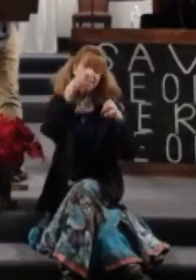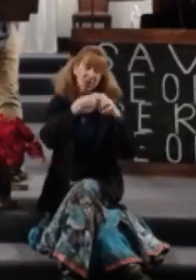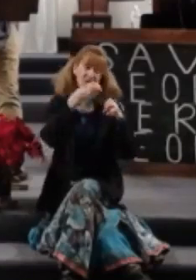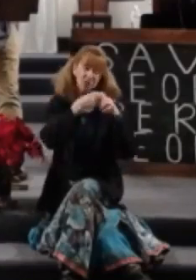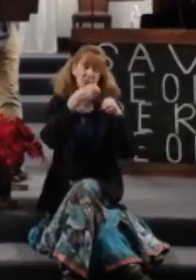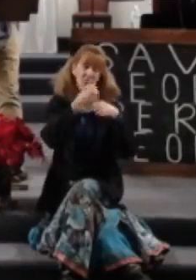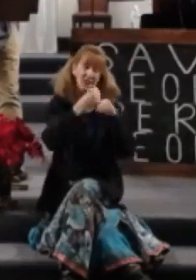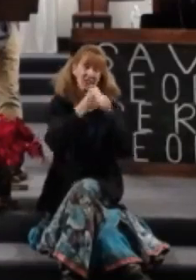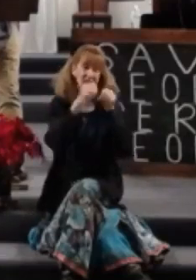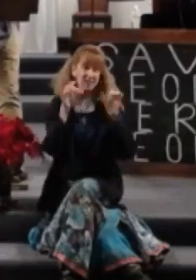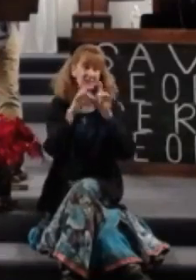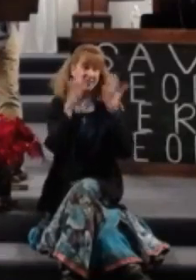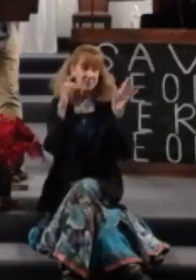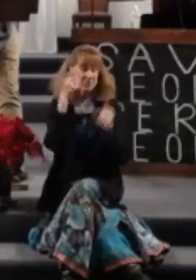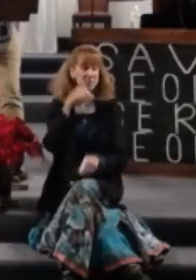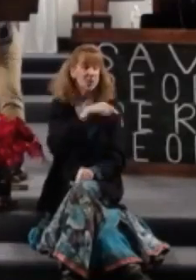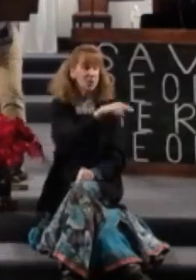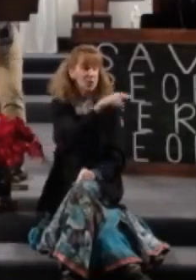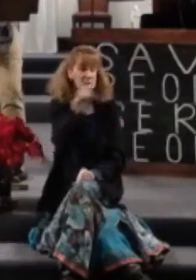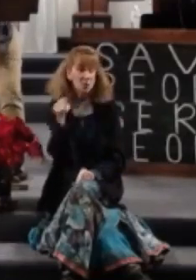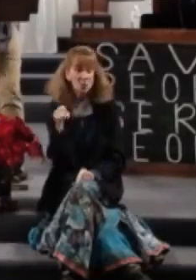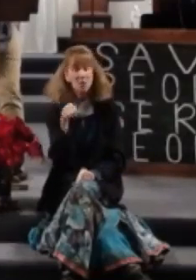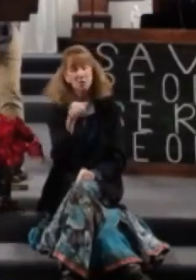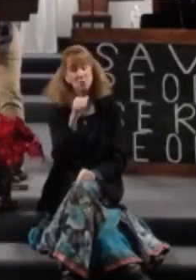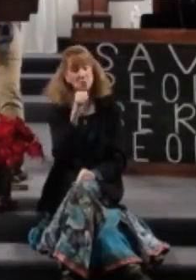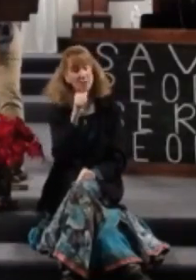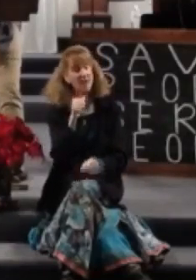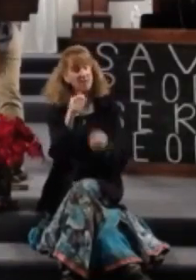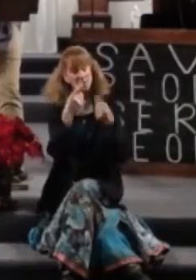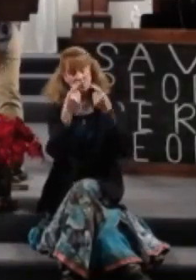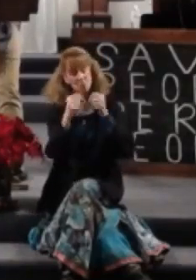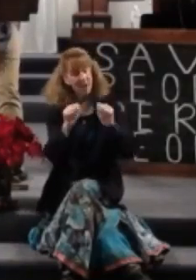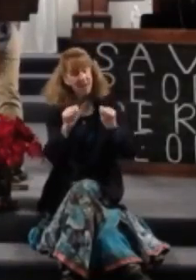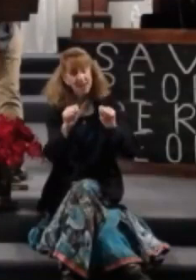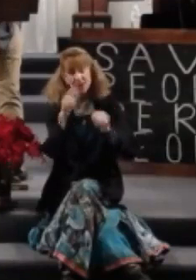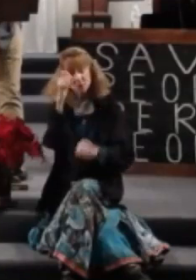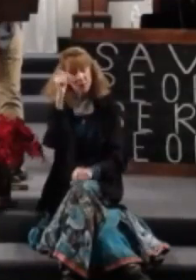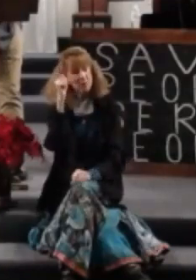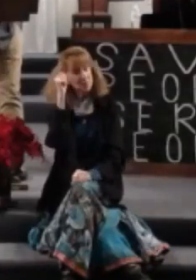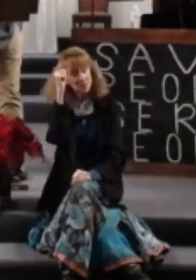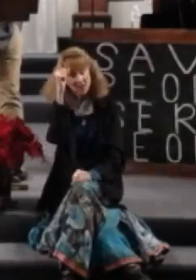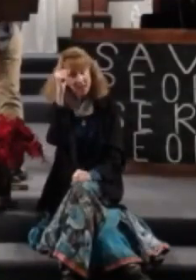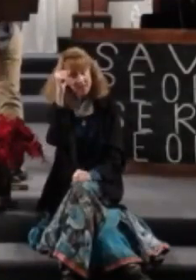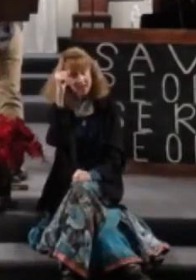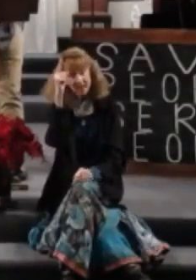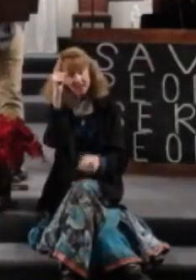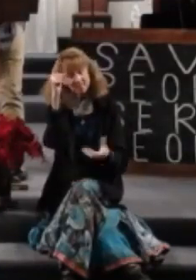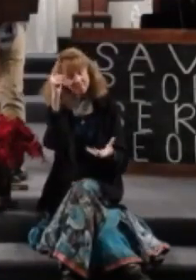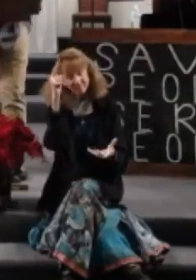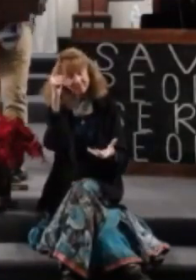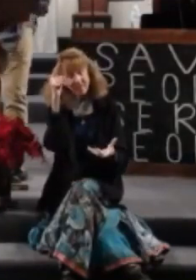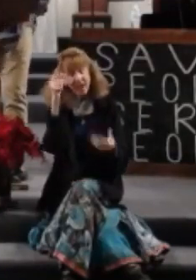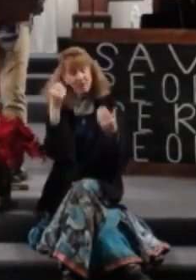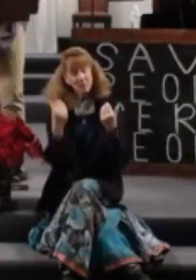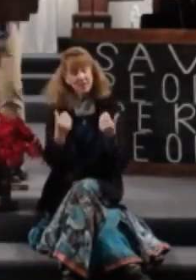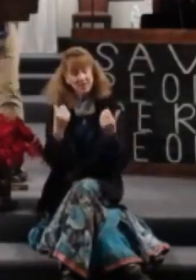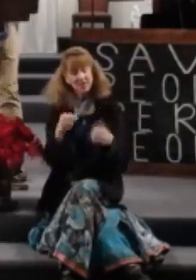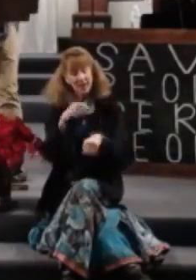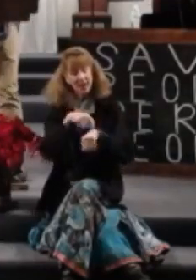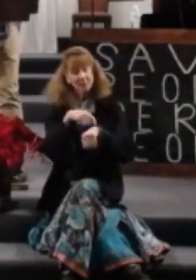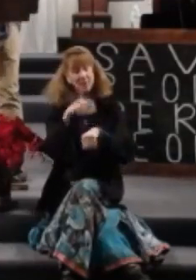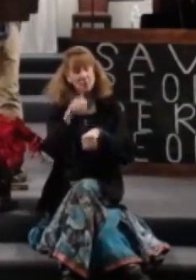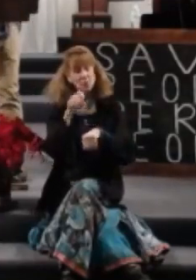to you because you no longer try to understand. In fact, though by this time you ought to